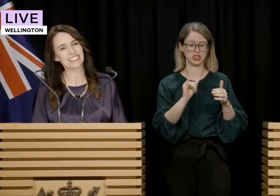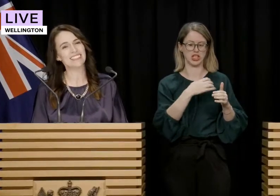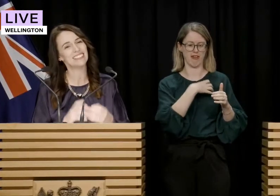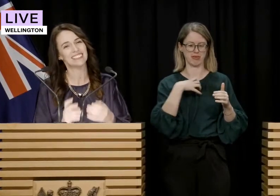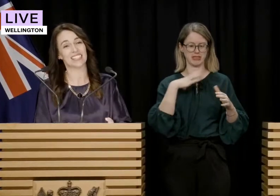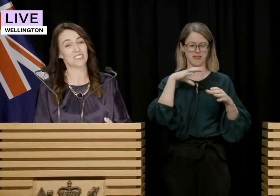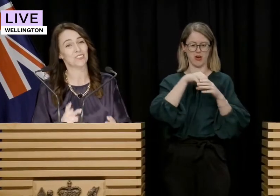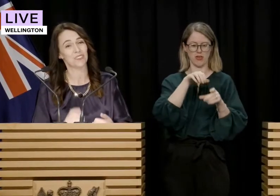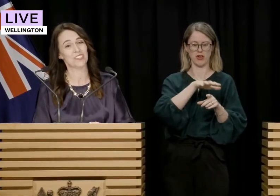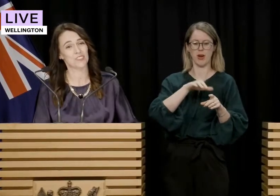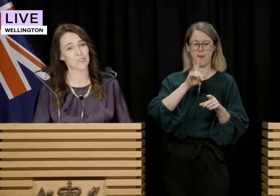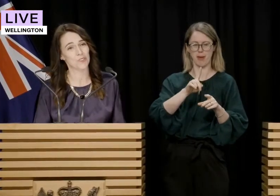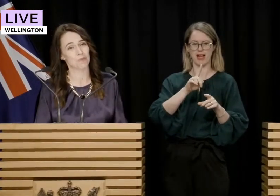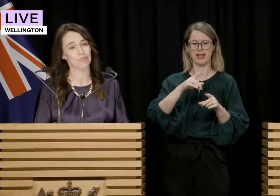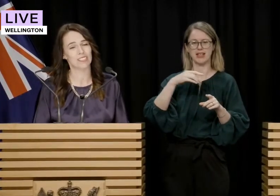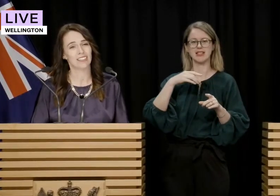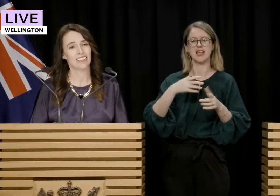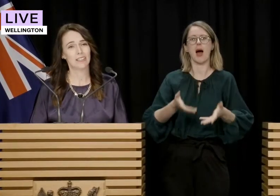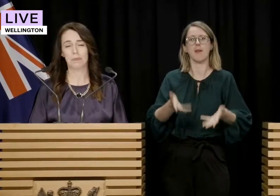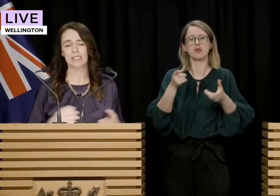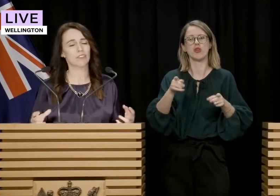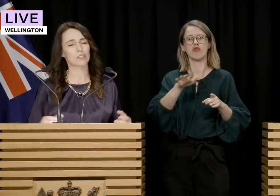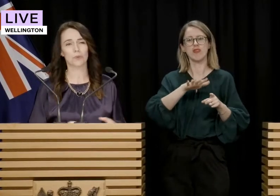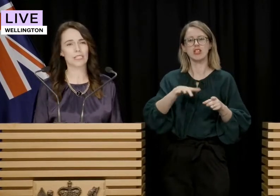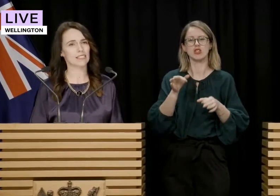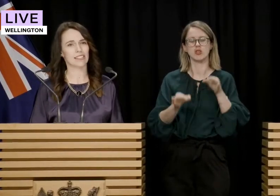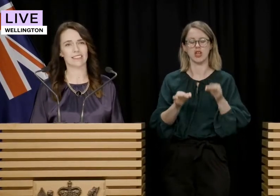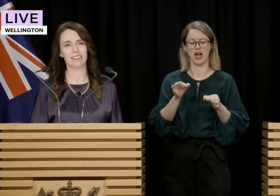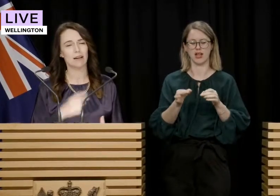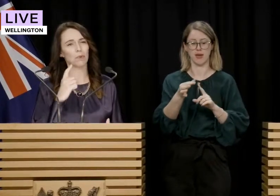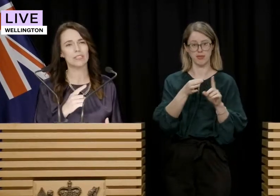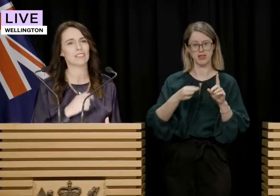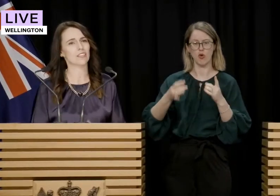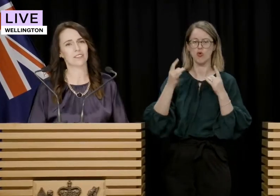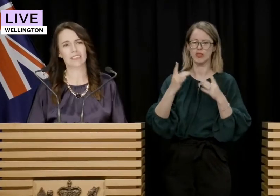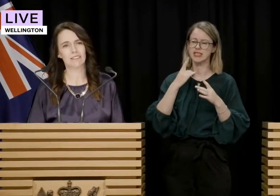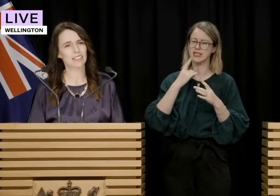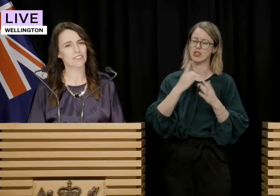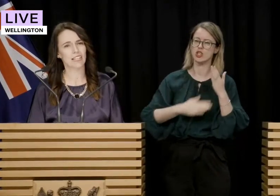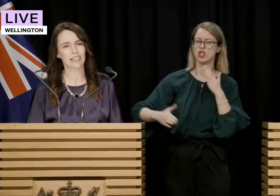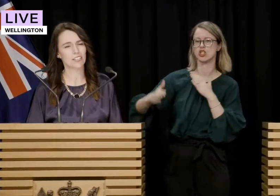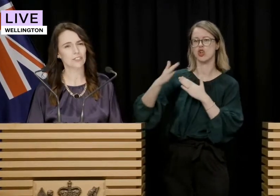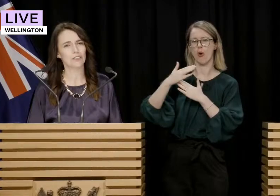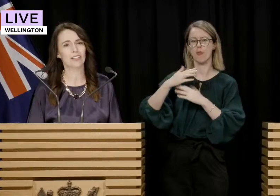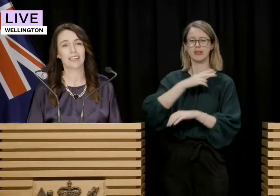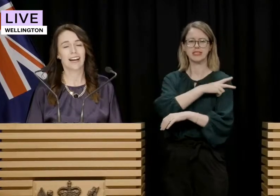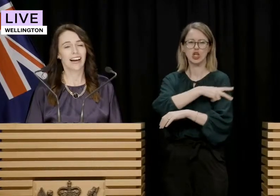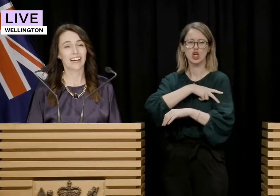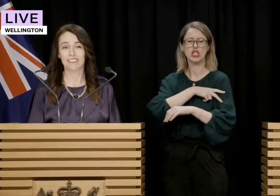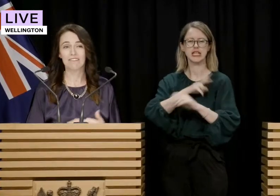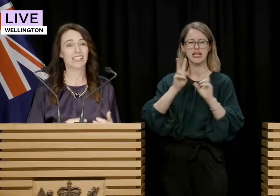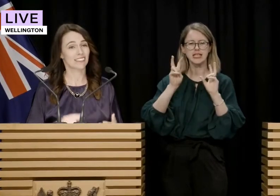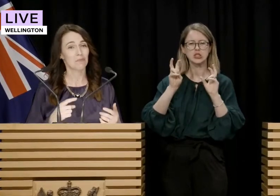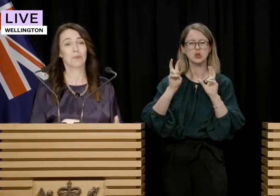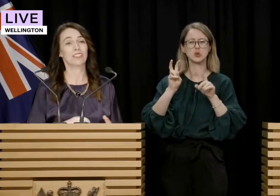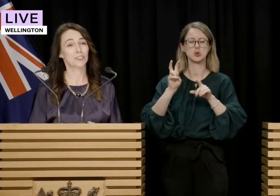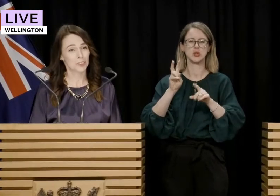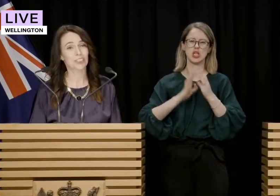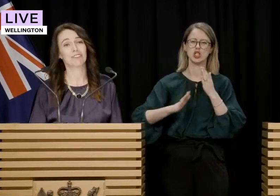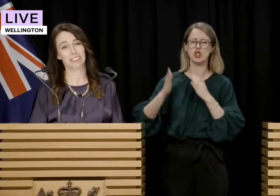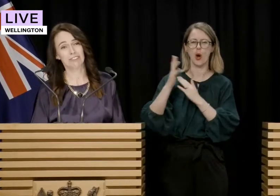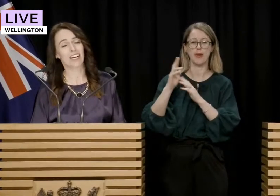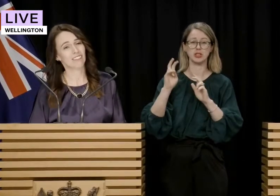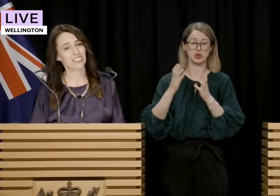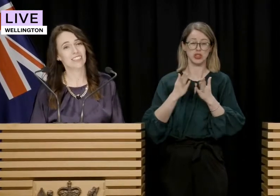important thing is that it's on the region's terms. The Pacific has already said their number one security issue, in fact, the number one